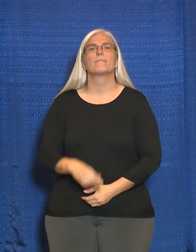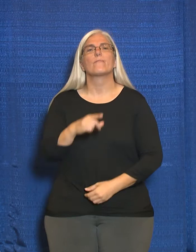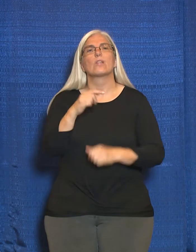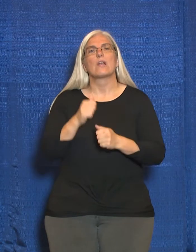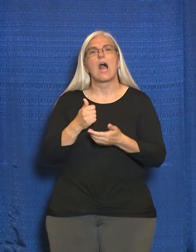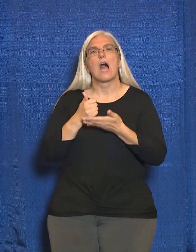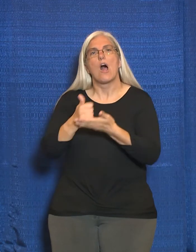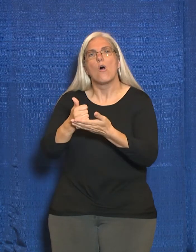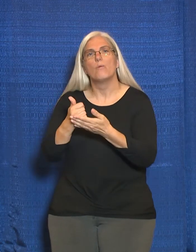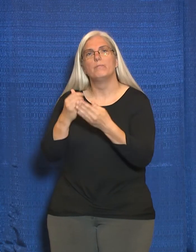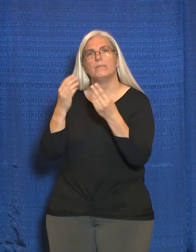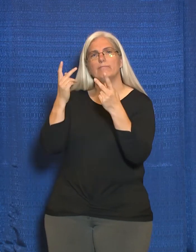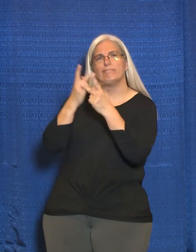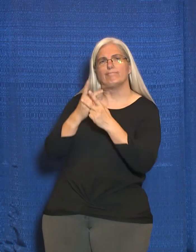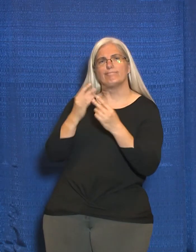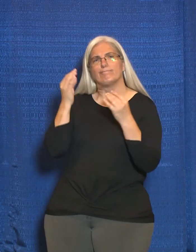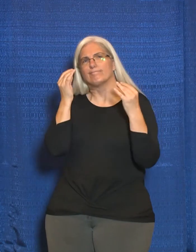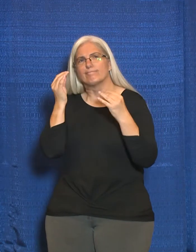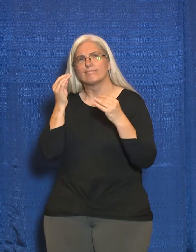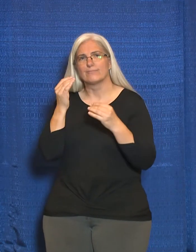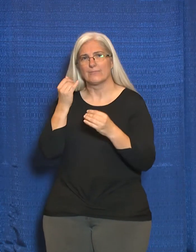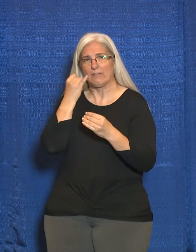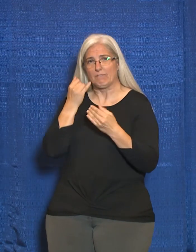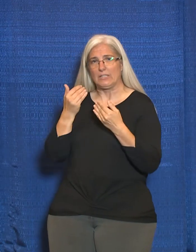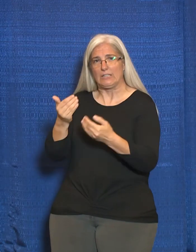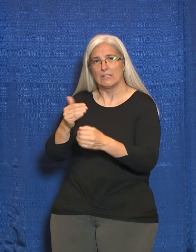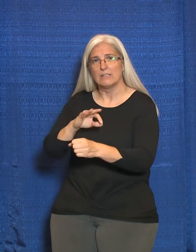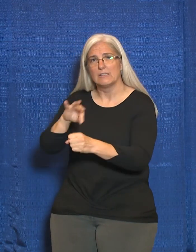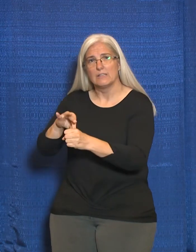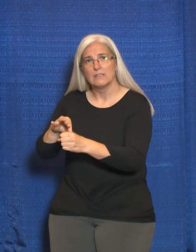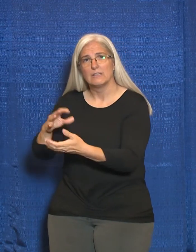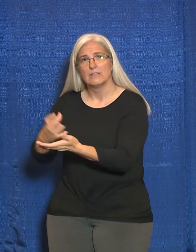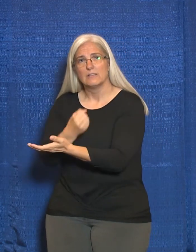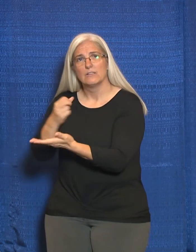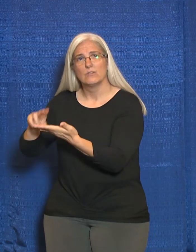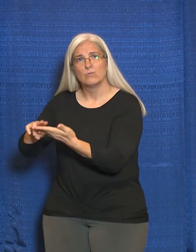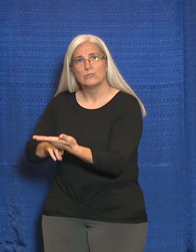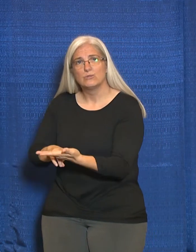You can help them to determine whether they should take the opportunity to register.